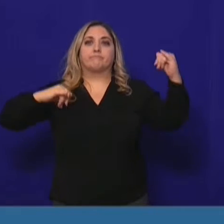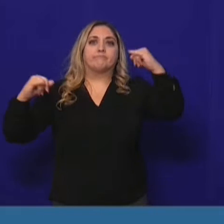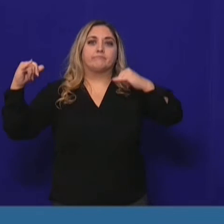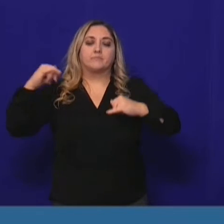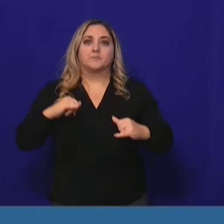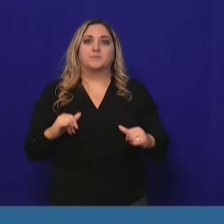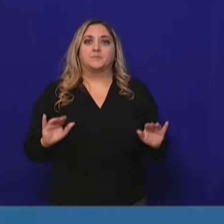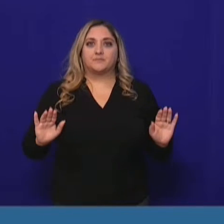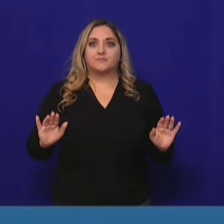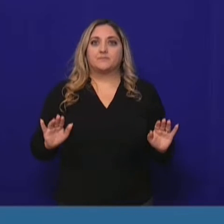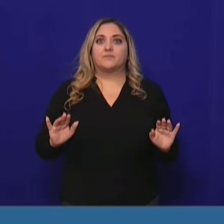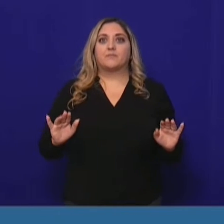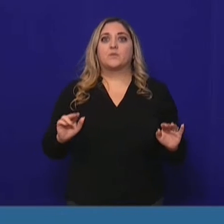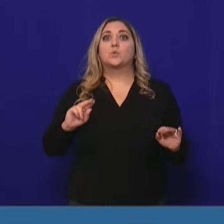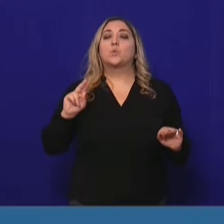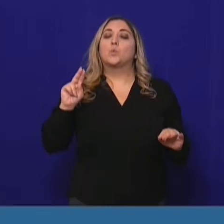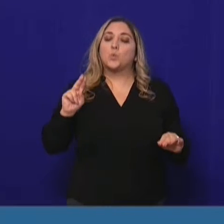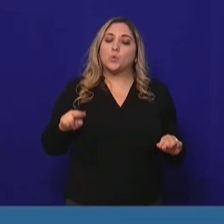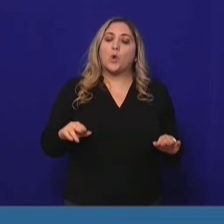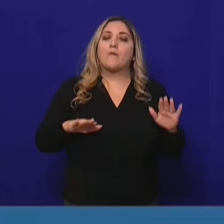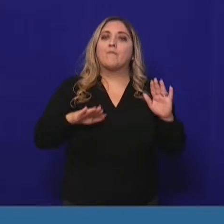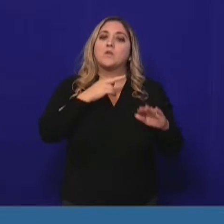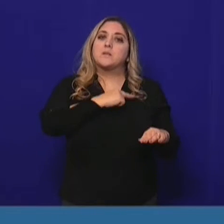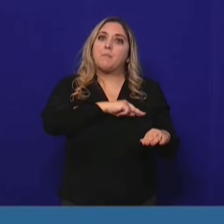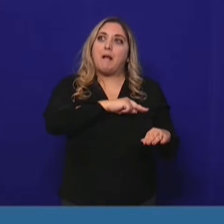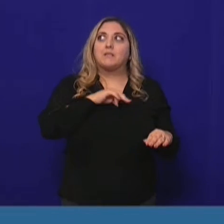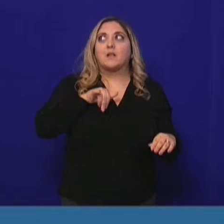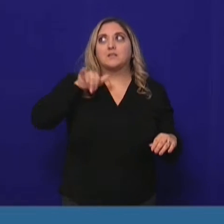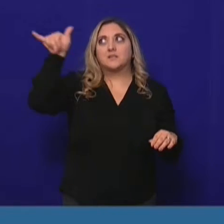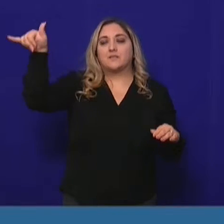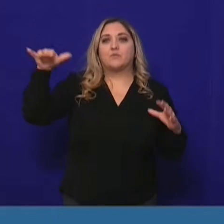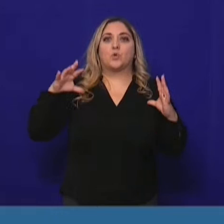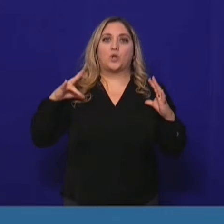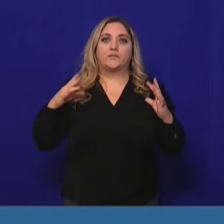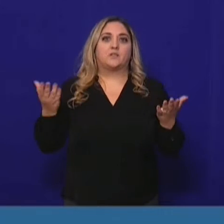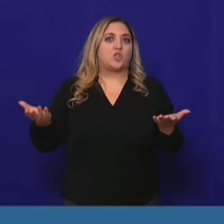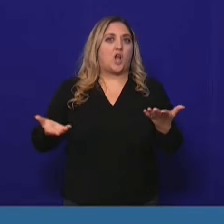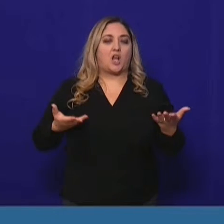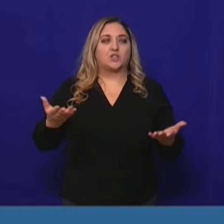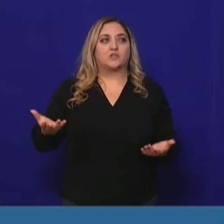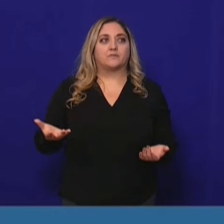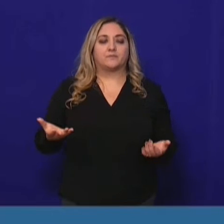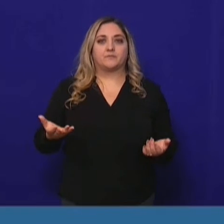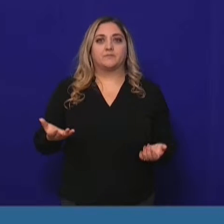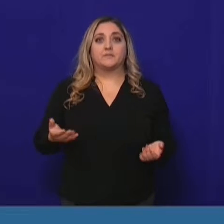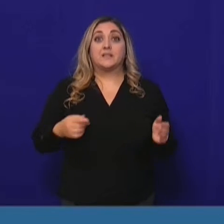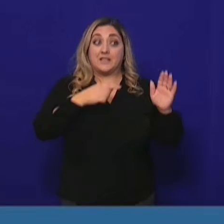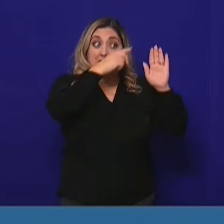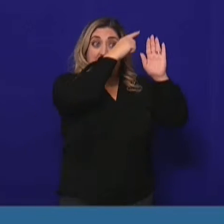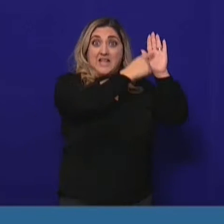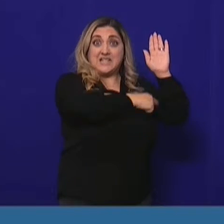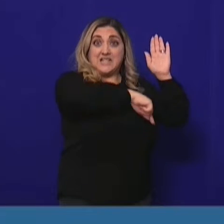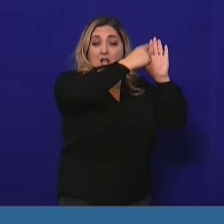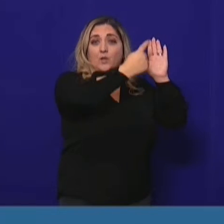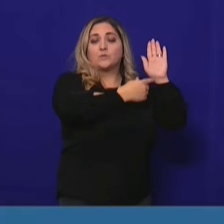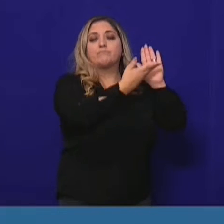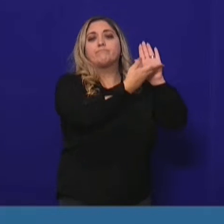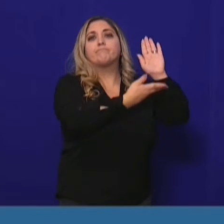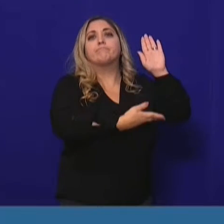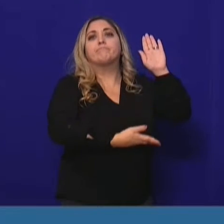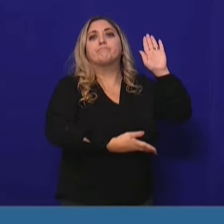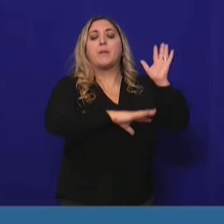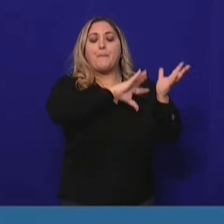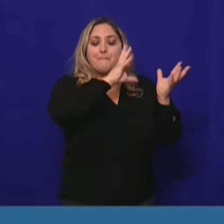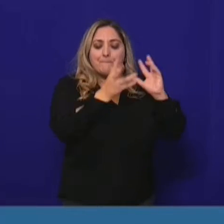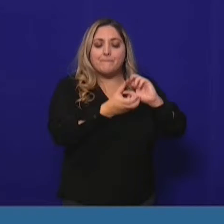barranin ġejjin Malta manka forsi Maltin li sifru ġejjin lura. U din hija propju l-lista kollha ta' dawk il-pajjiżi fejn